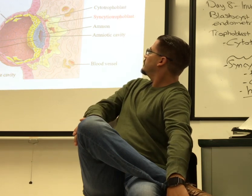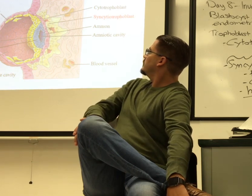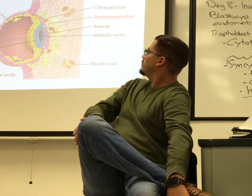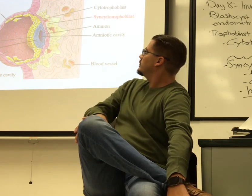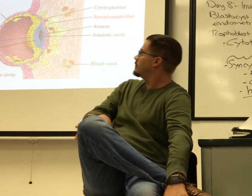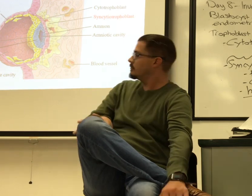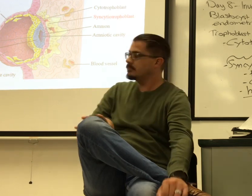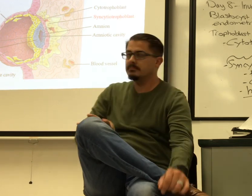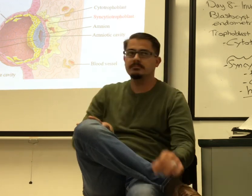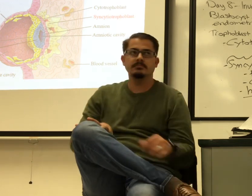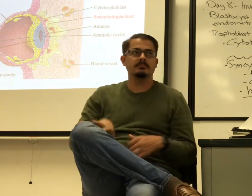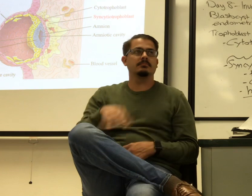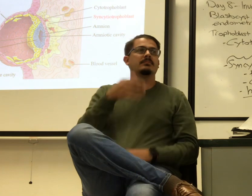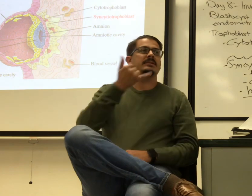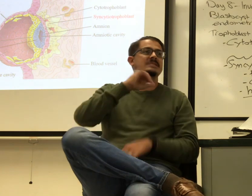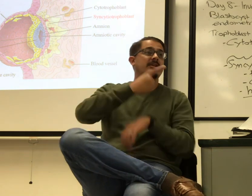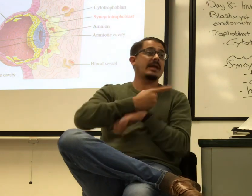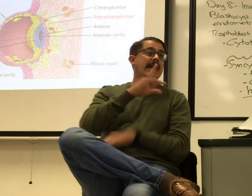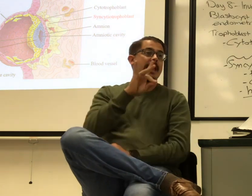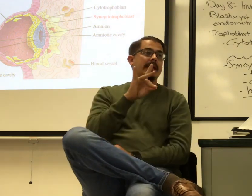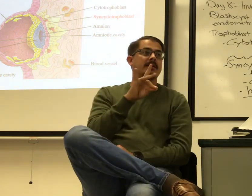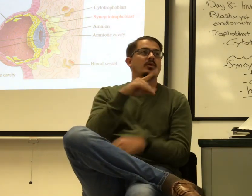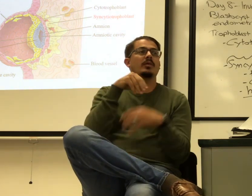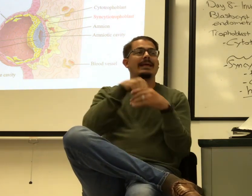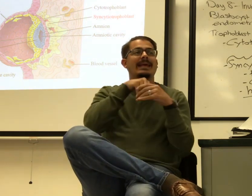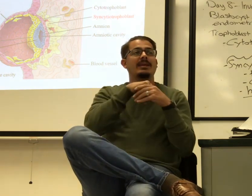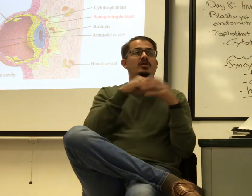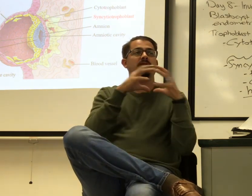Inner mass cells organize